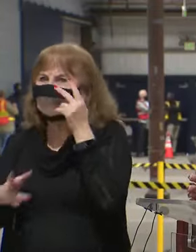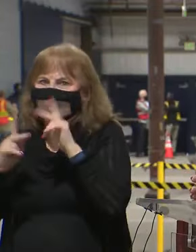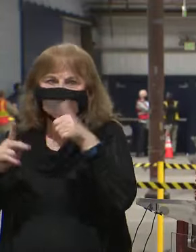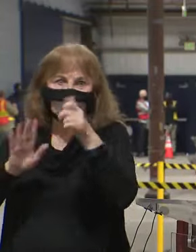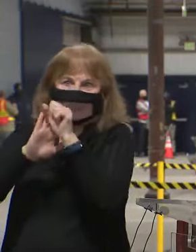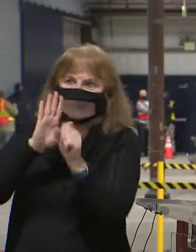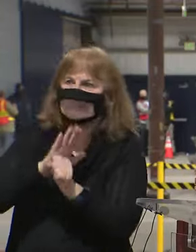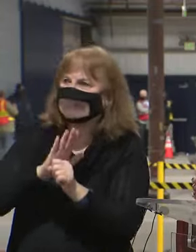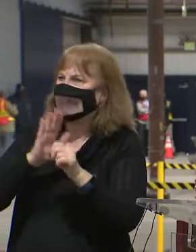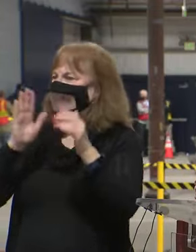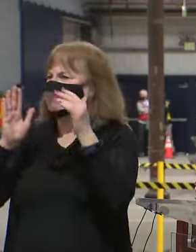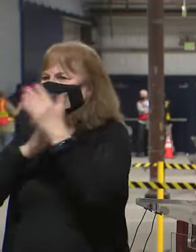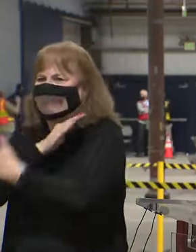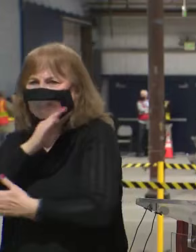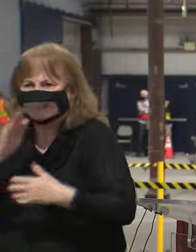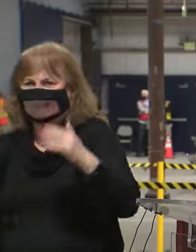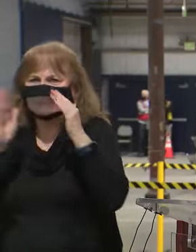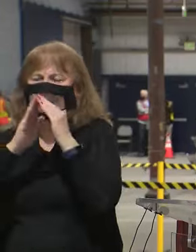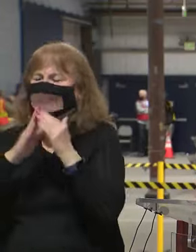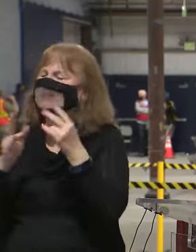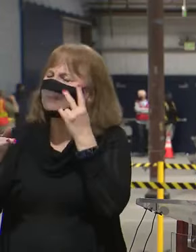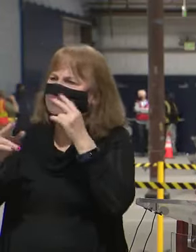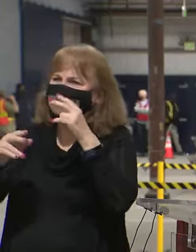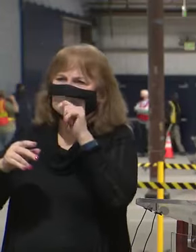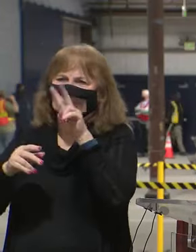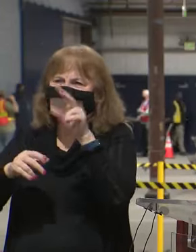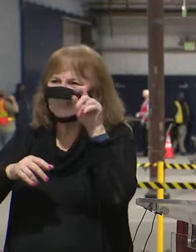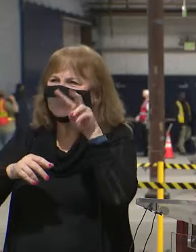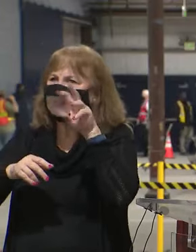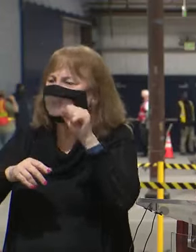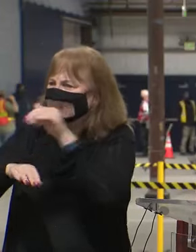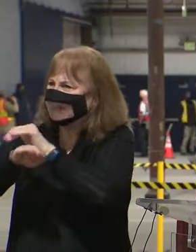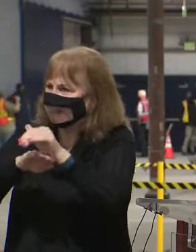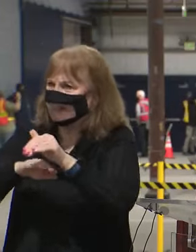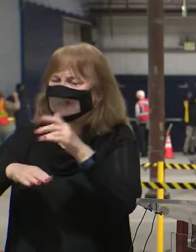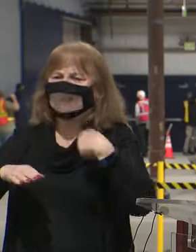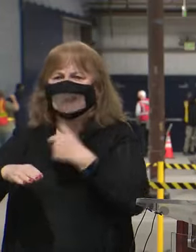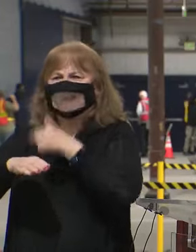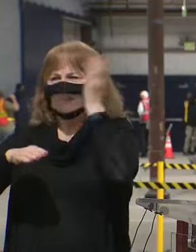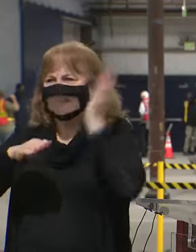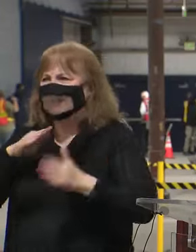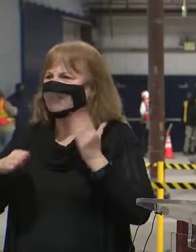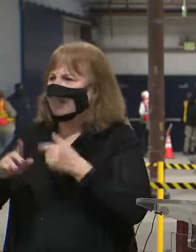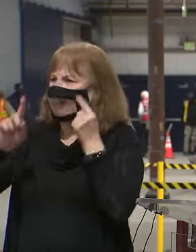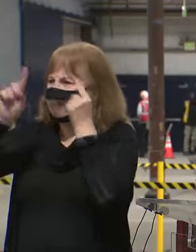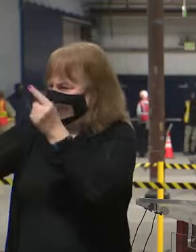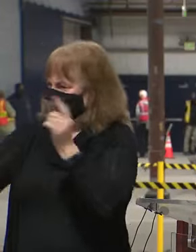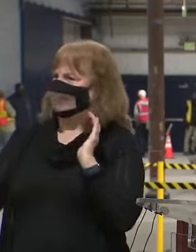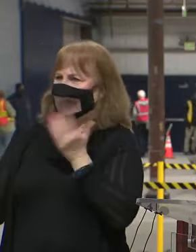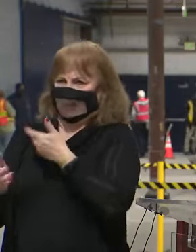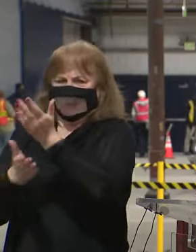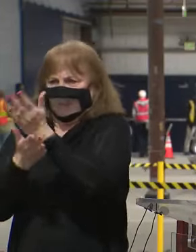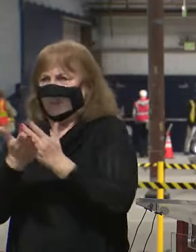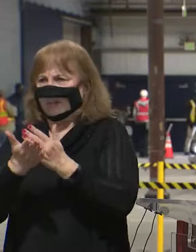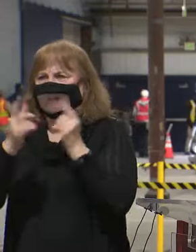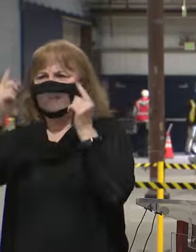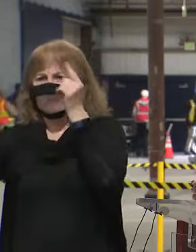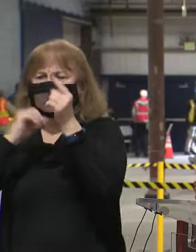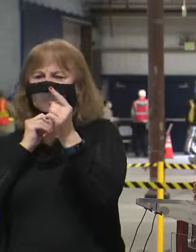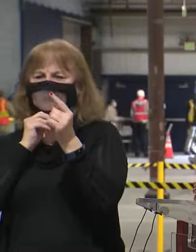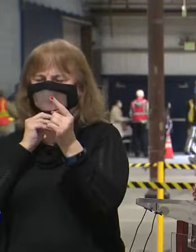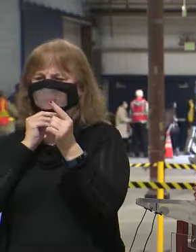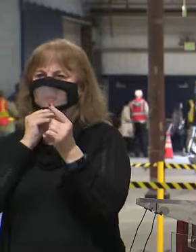night. Please, we need to finish our mission. Our part of the mission is